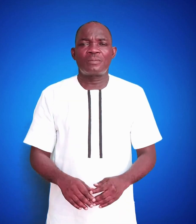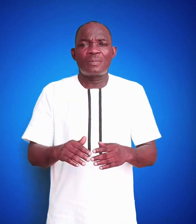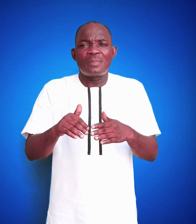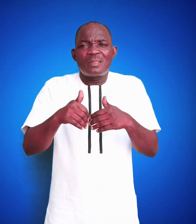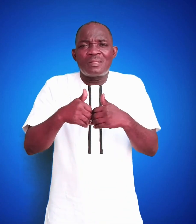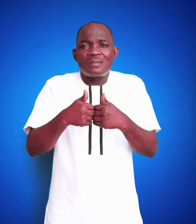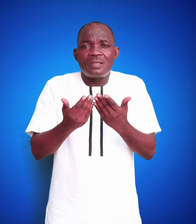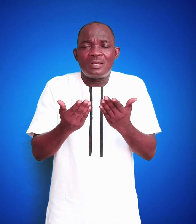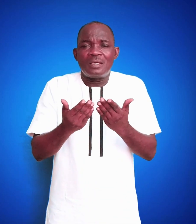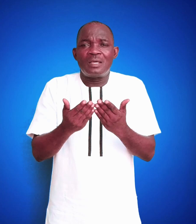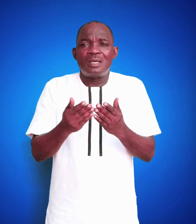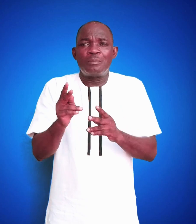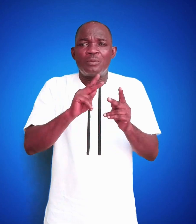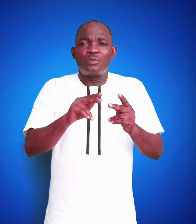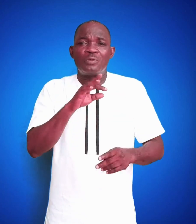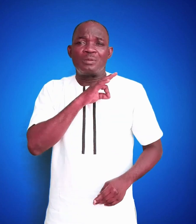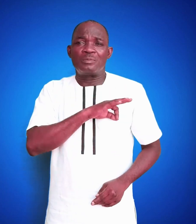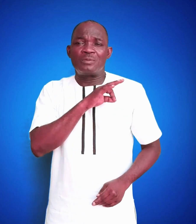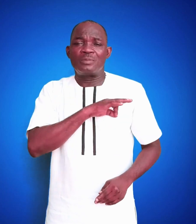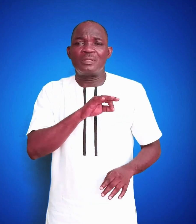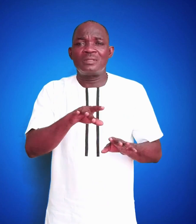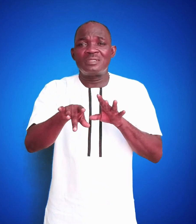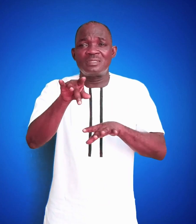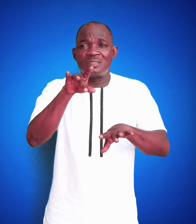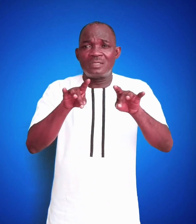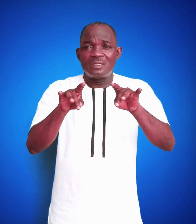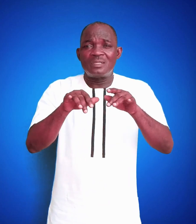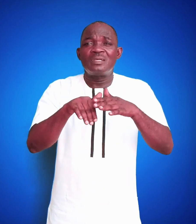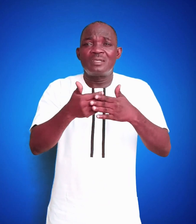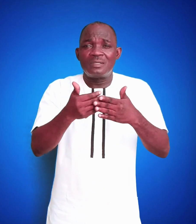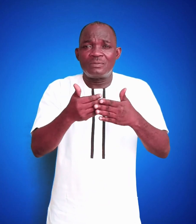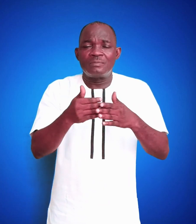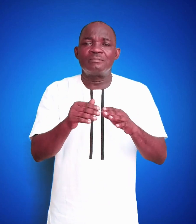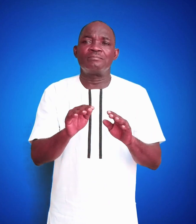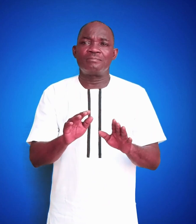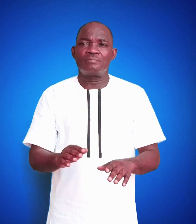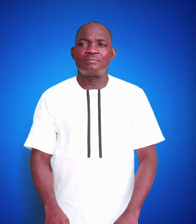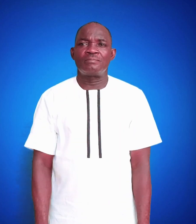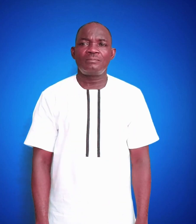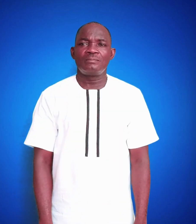How are beneficiaries selected?